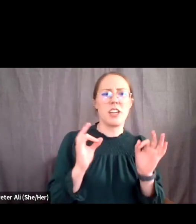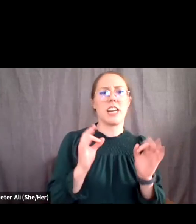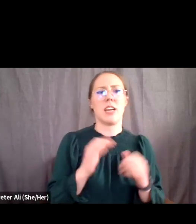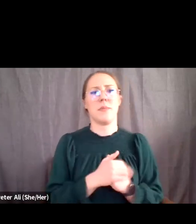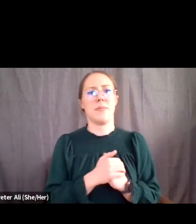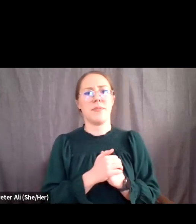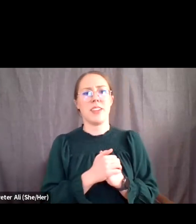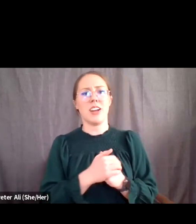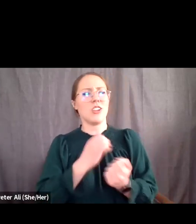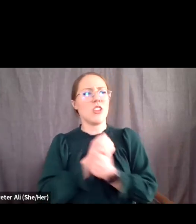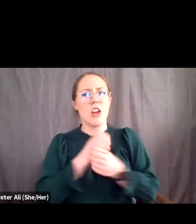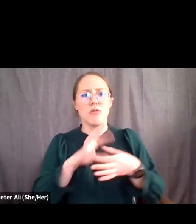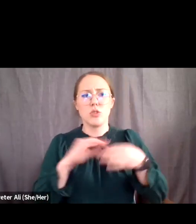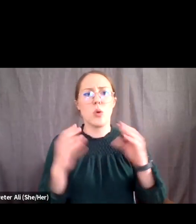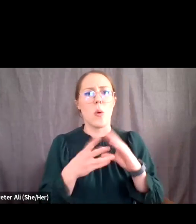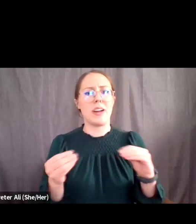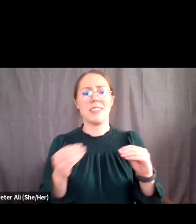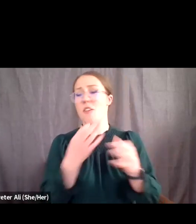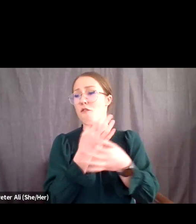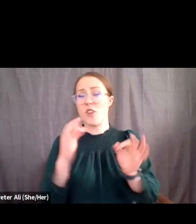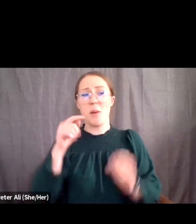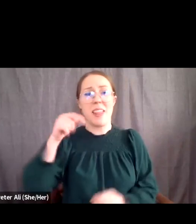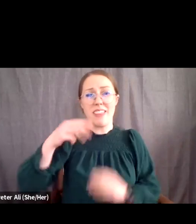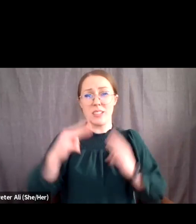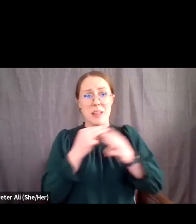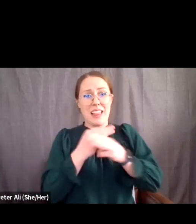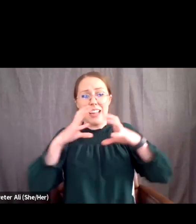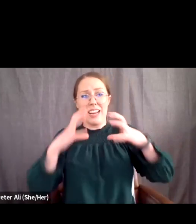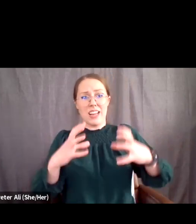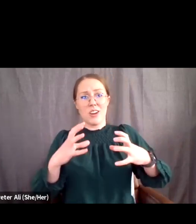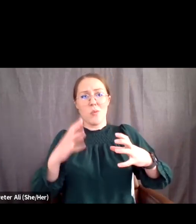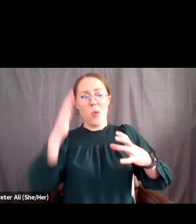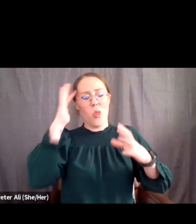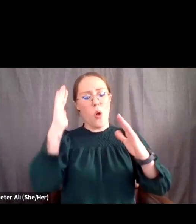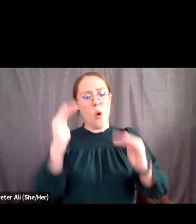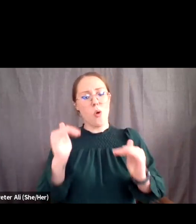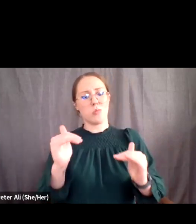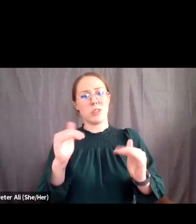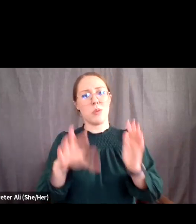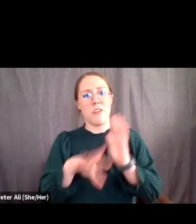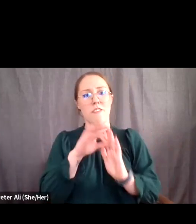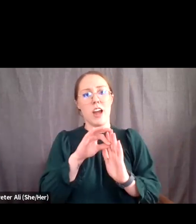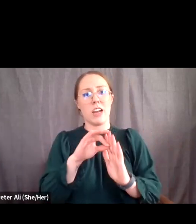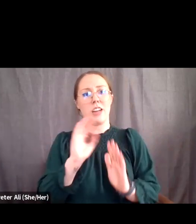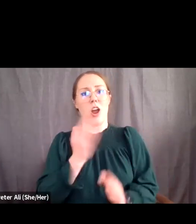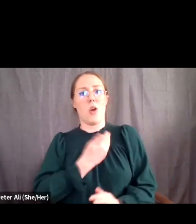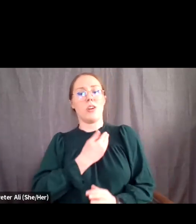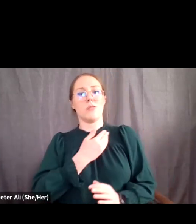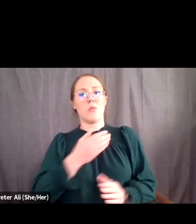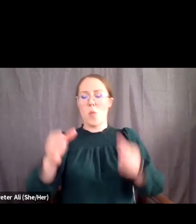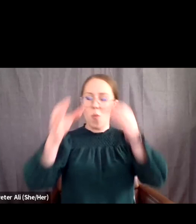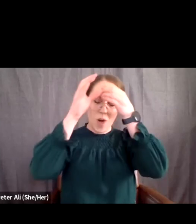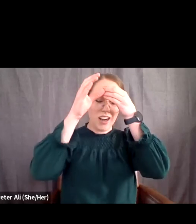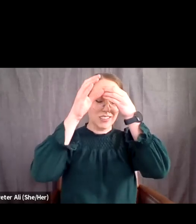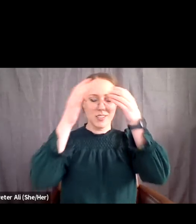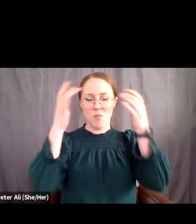love stories of freedom to this planet, with the hopes that we find our wisest, most exquisite,